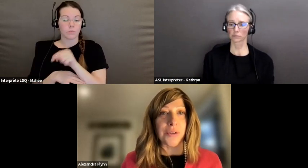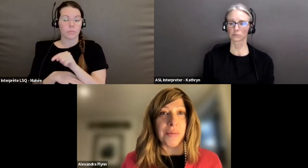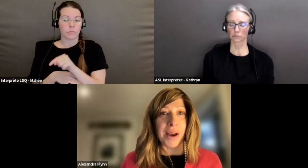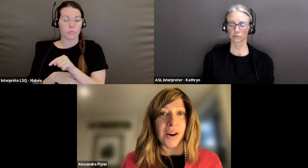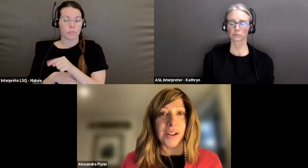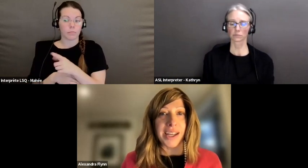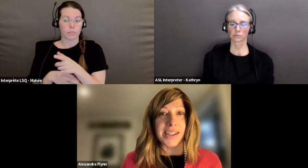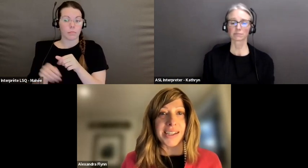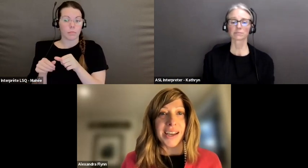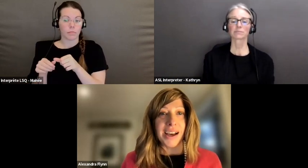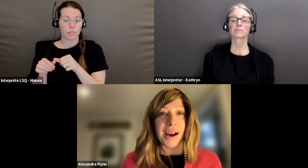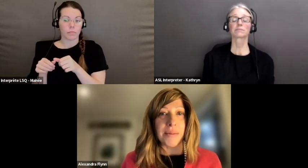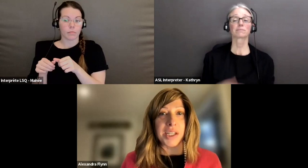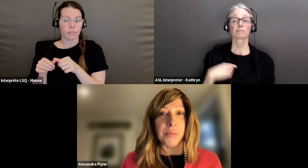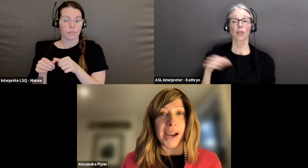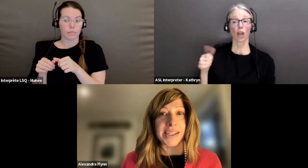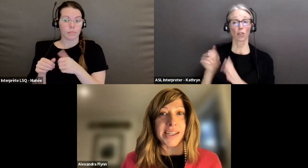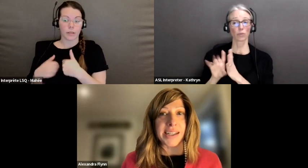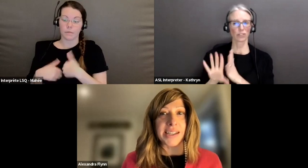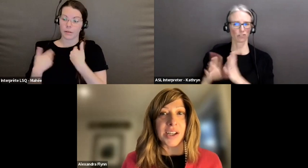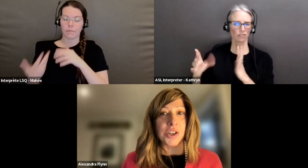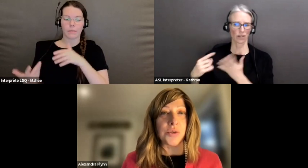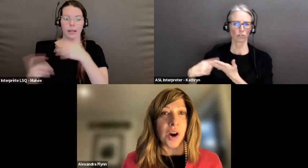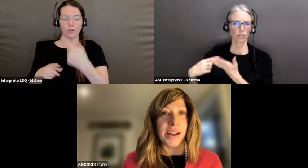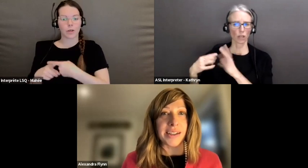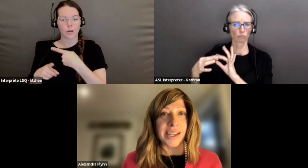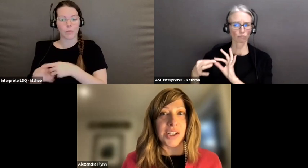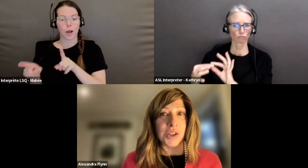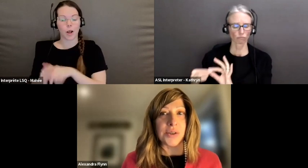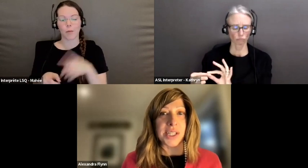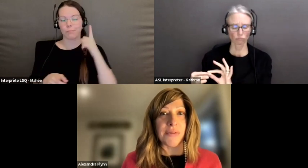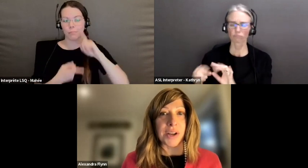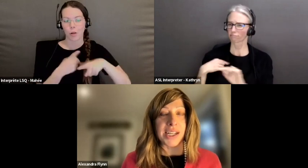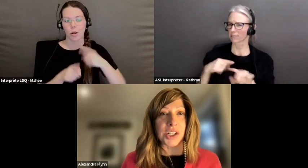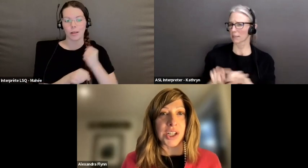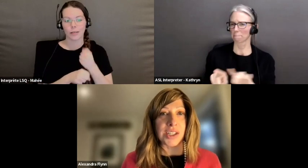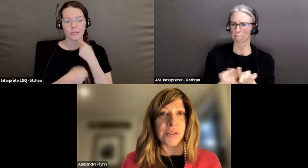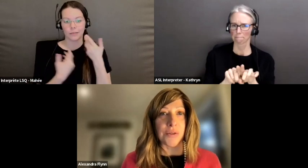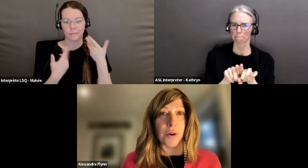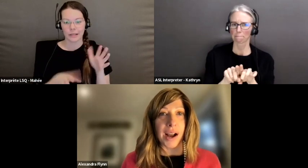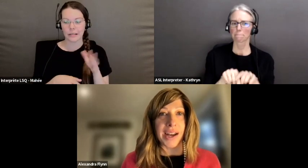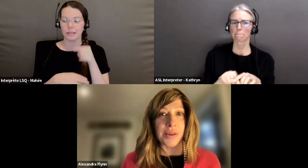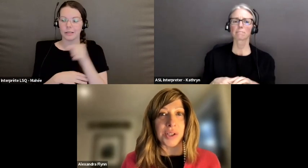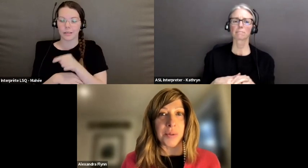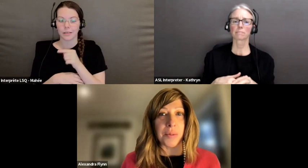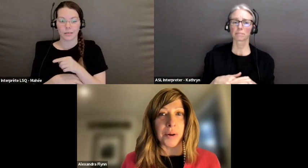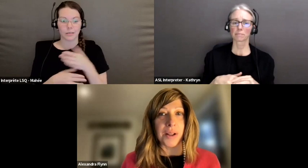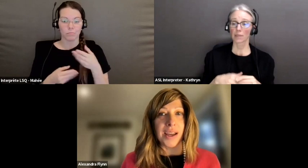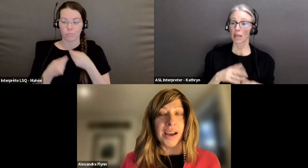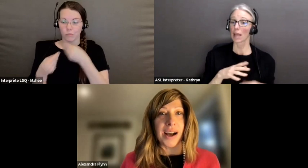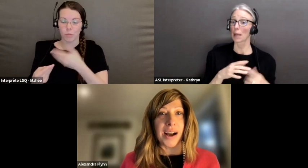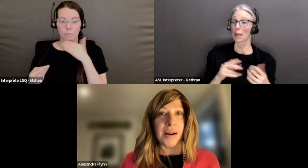heard from my colleagues, these practices do not lead to safer conditions for unhoused